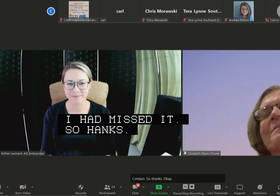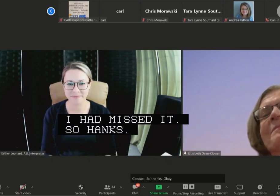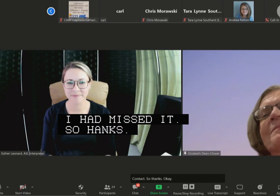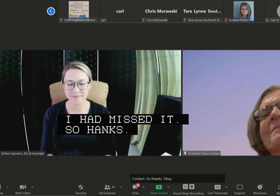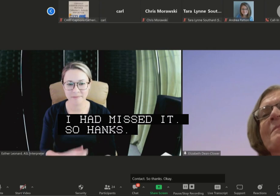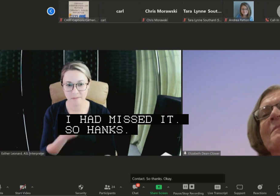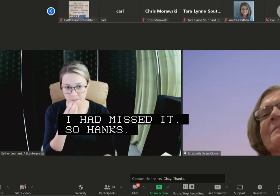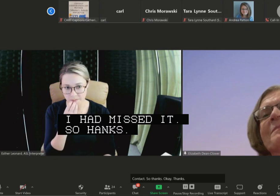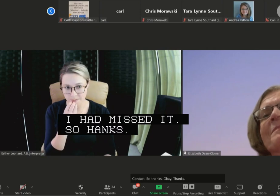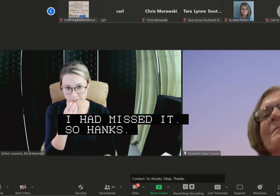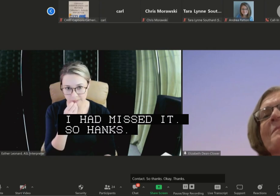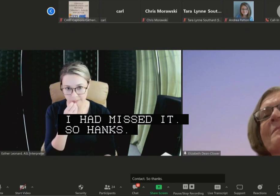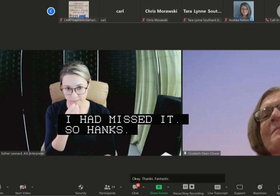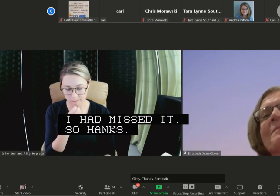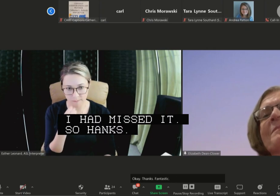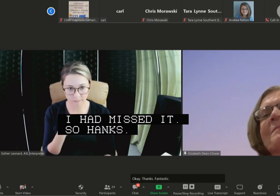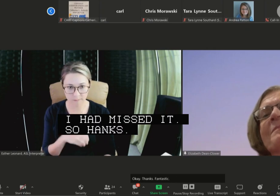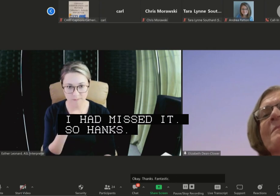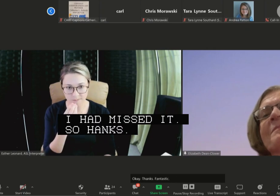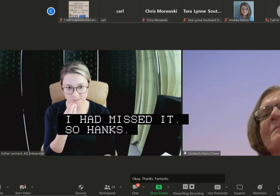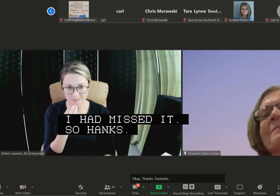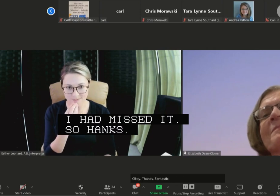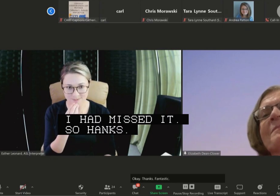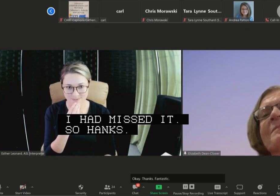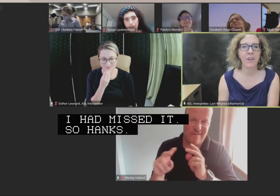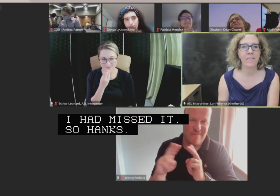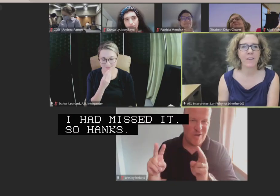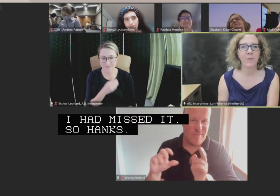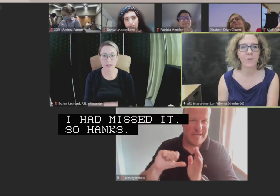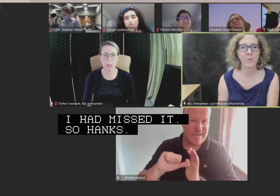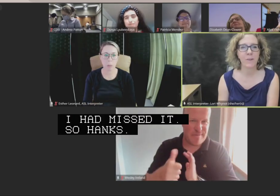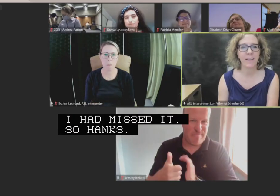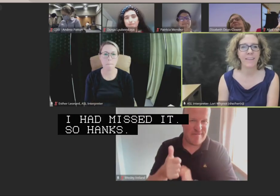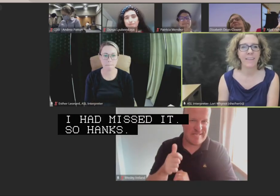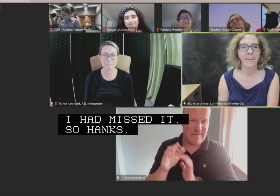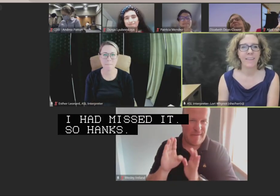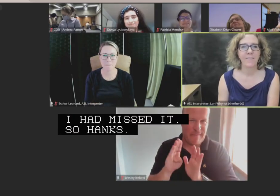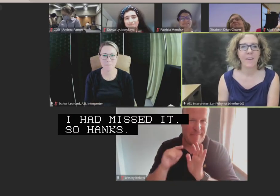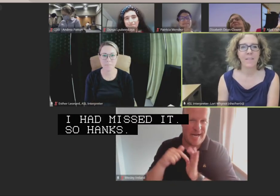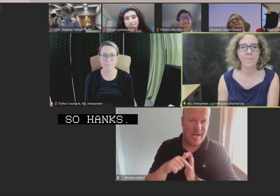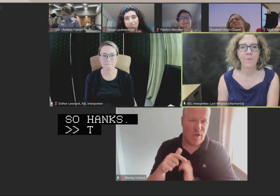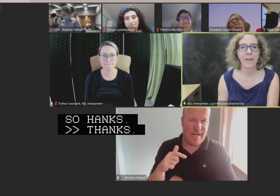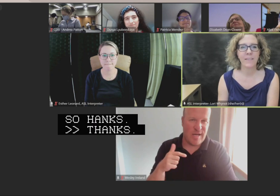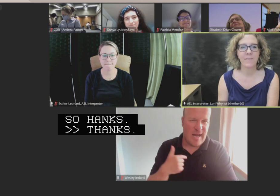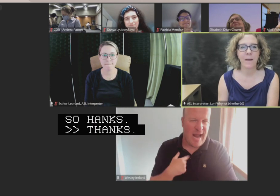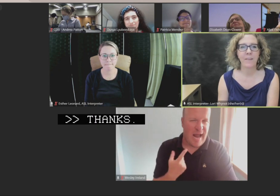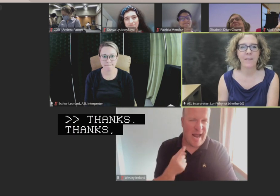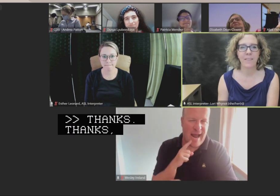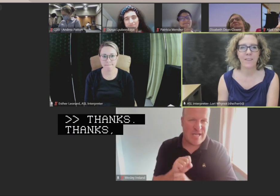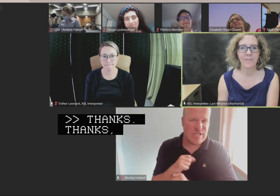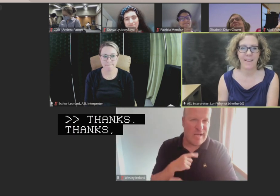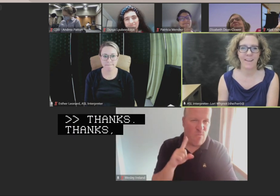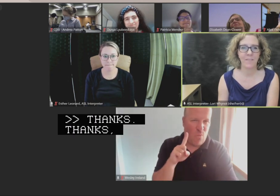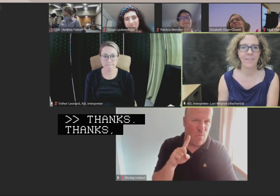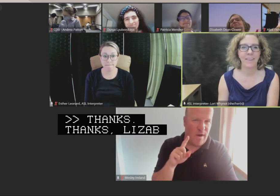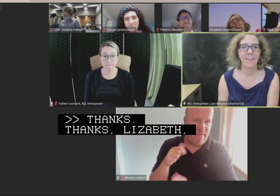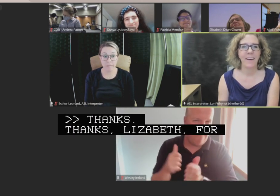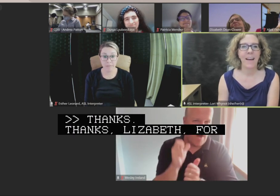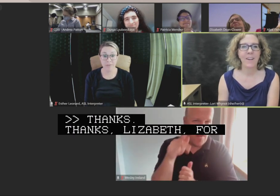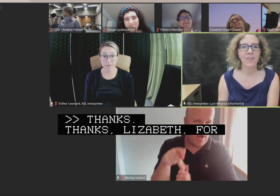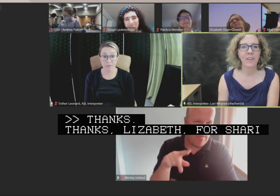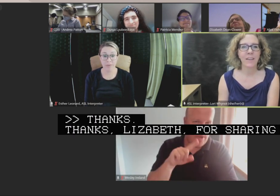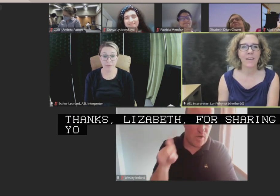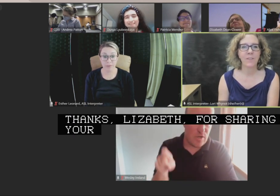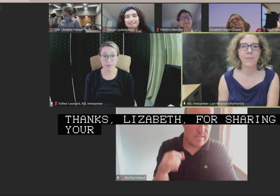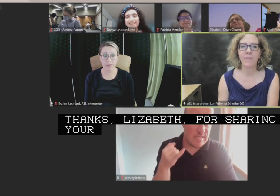Okay, thanks. Fantastic. Thanks, Elizabeth, for sharing your story. Very impressive background that you have.